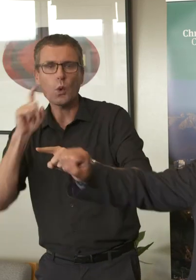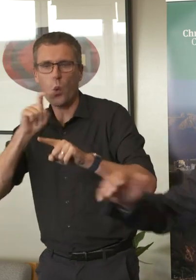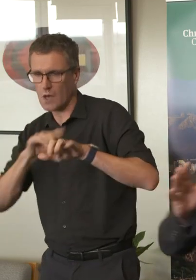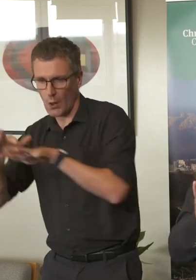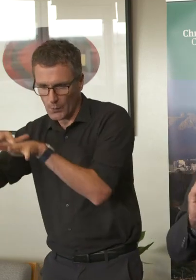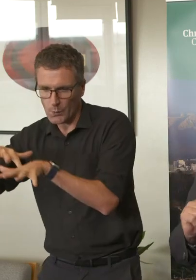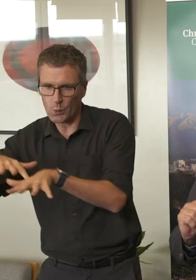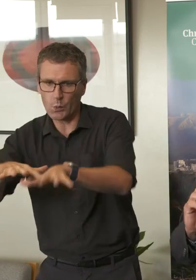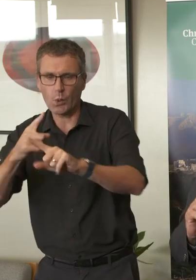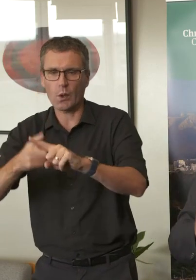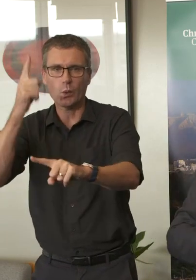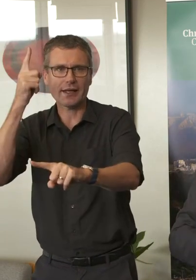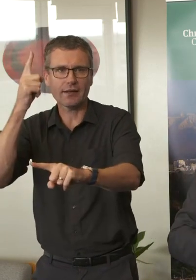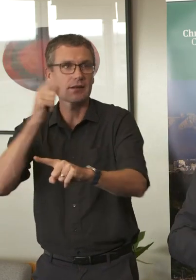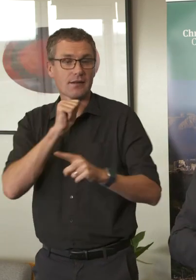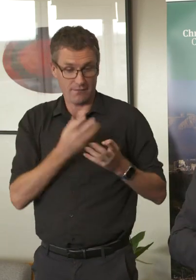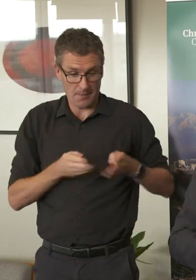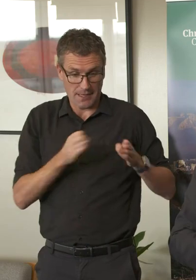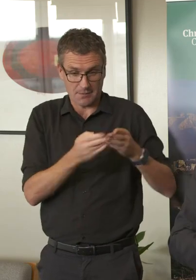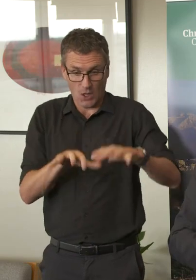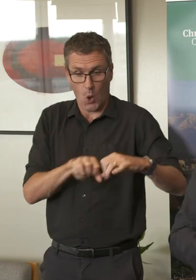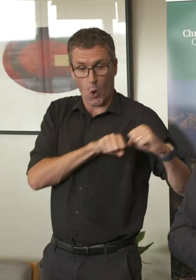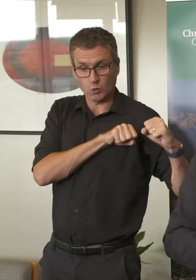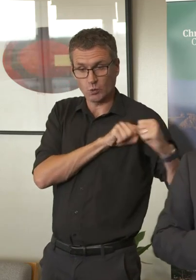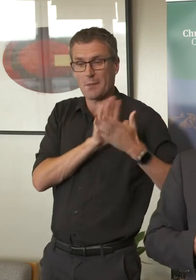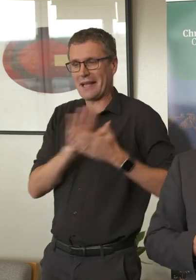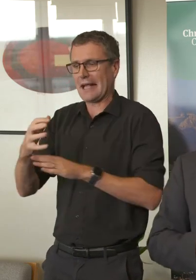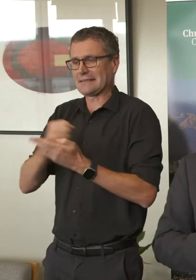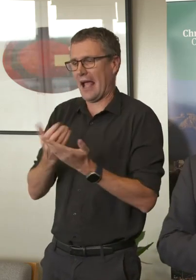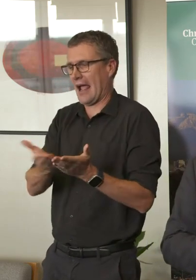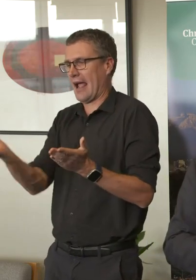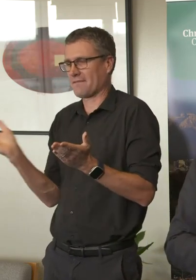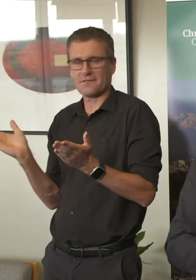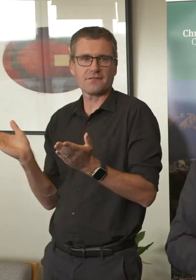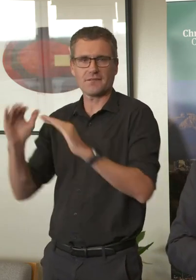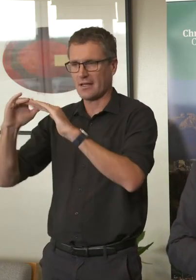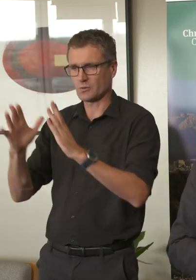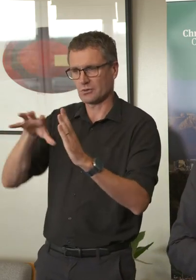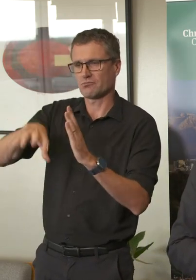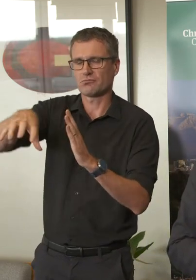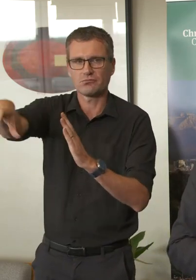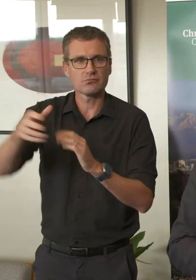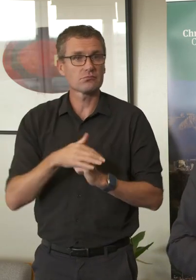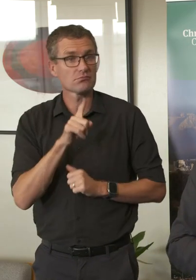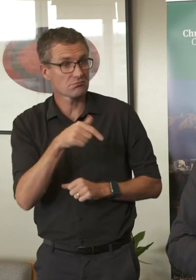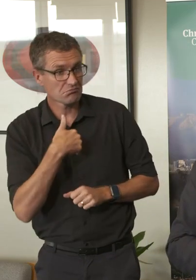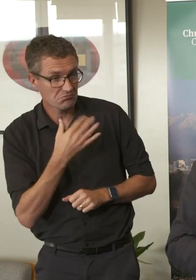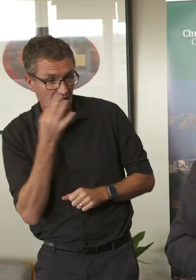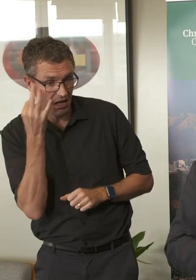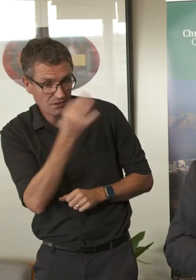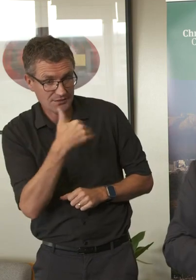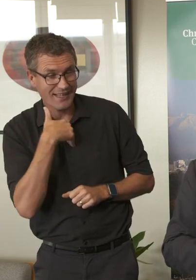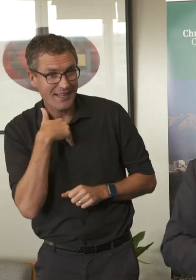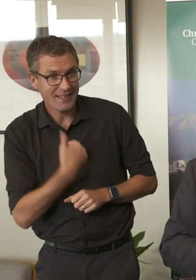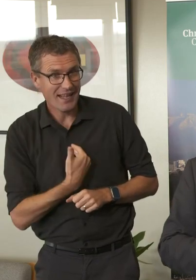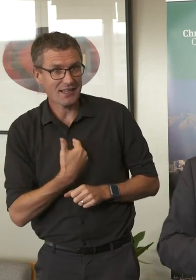it back, the bit in the middle will be saved a lot more. Do you think there'll be further moves though now? Do you think there need to be more assessment